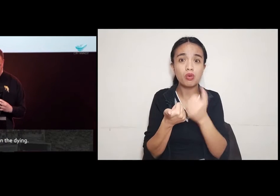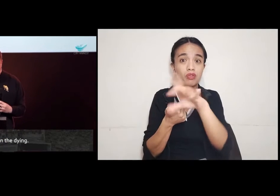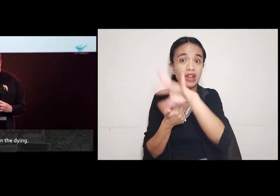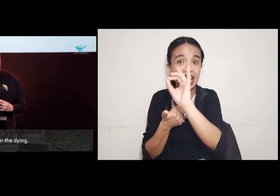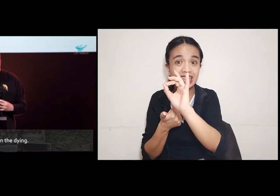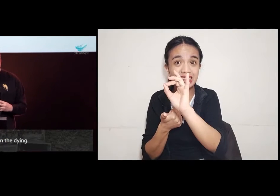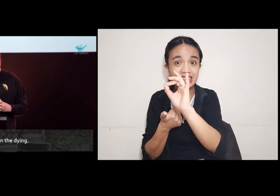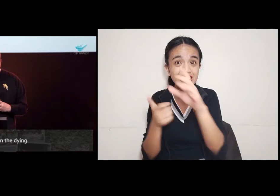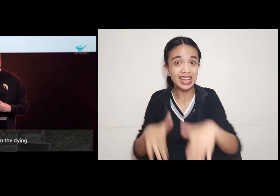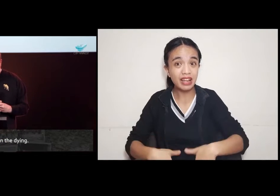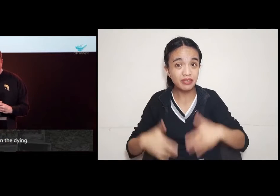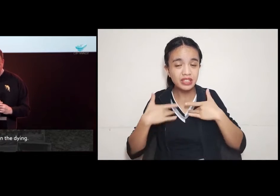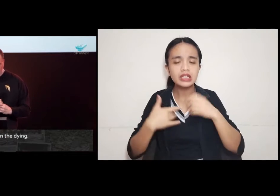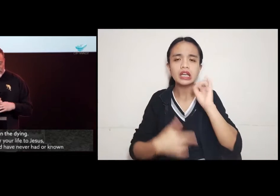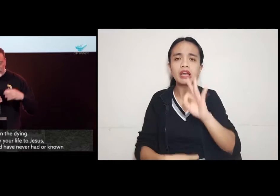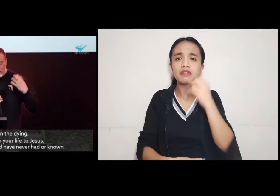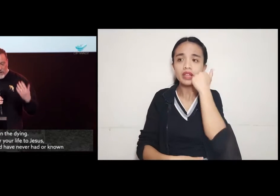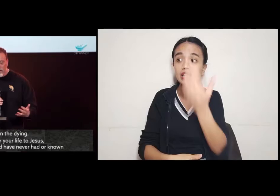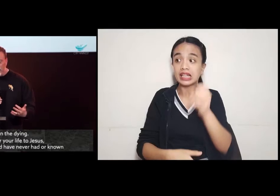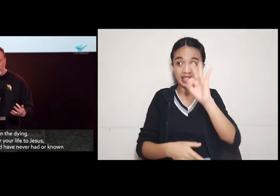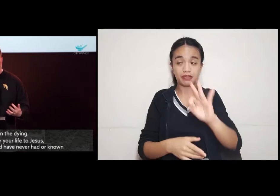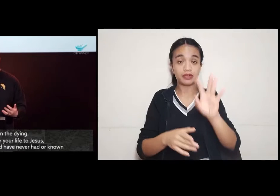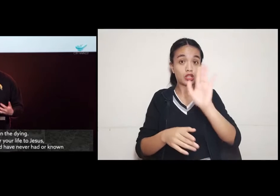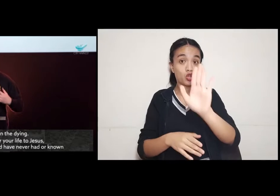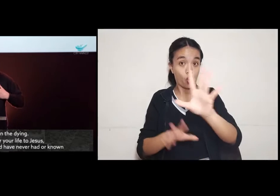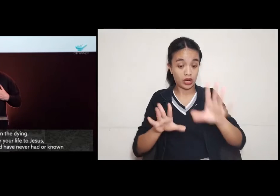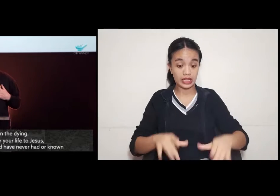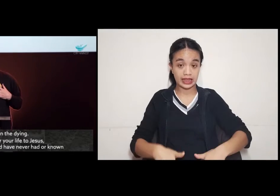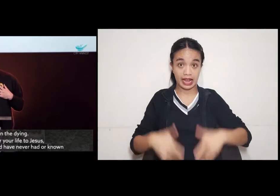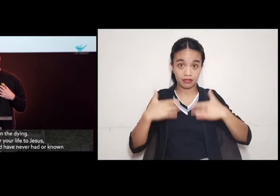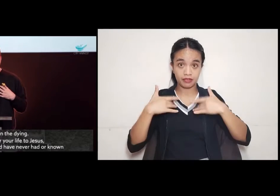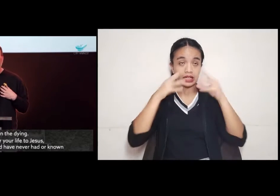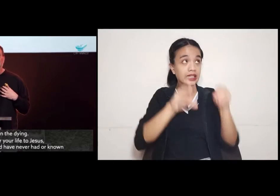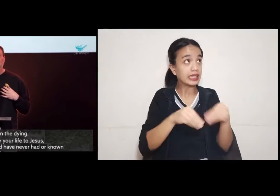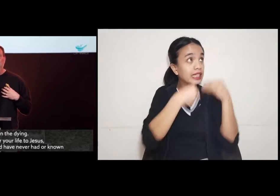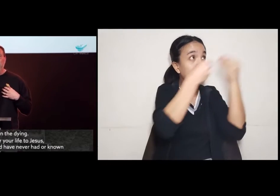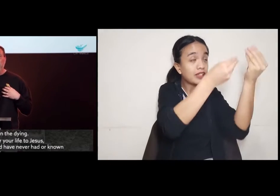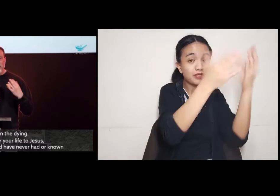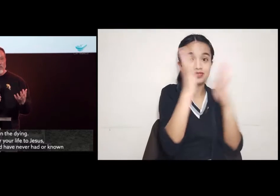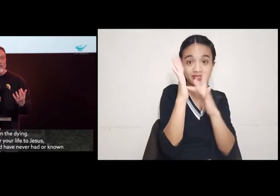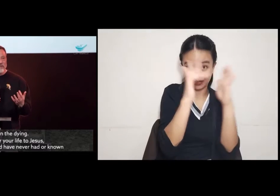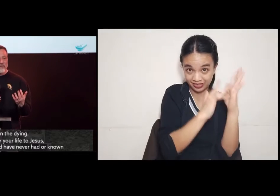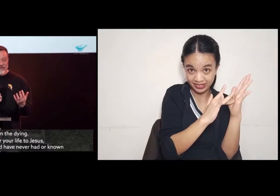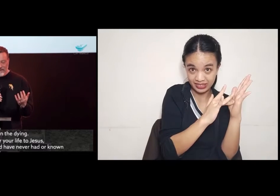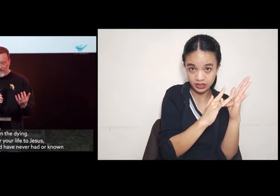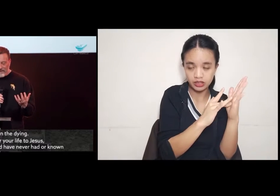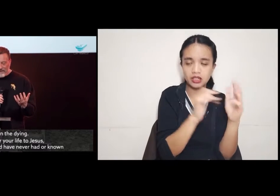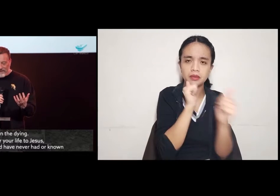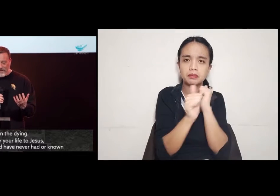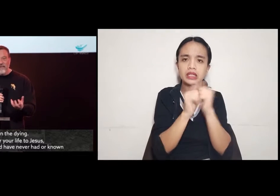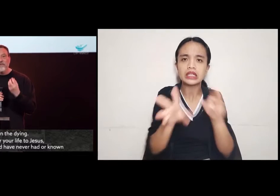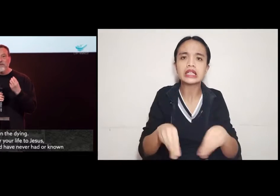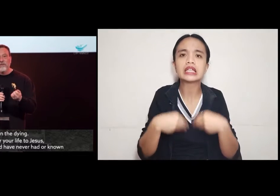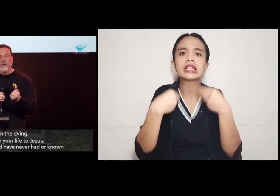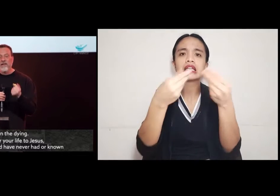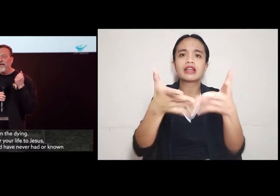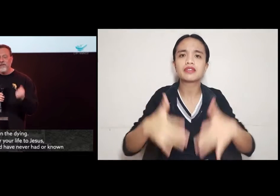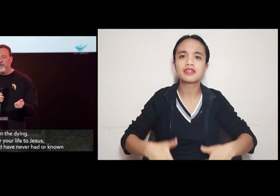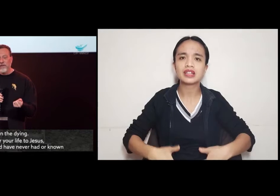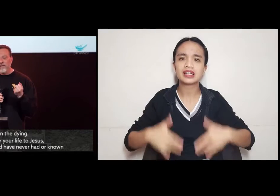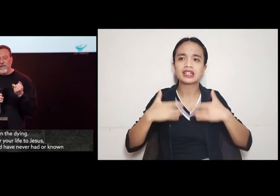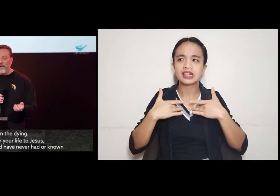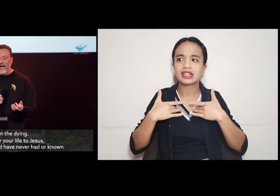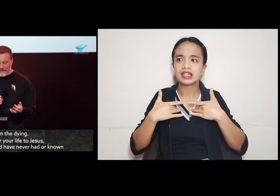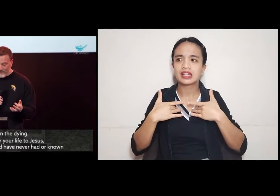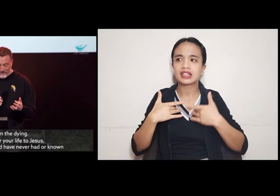dying. That when you surrender your life, when you give your life up to Jesus, he gives you a